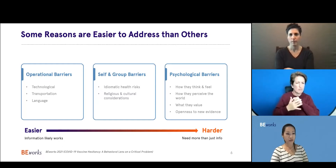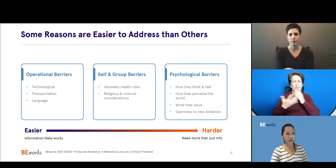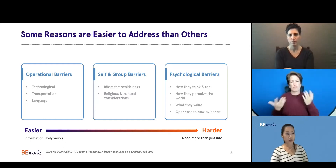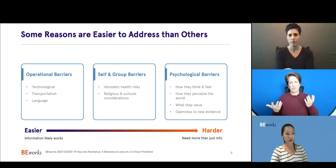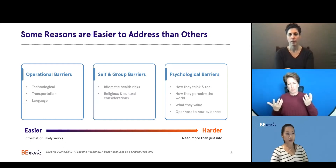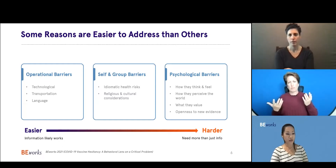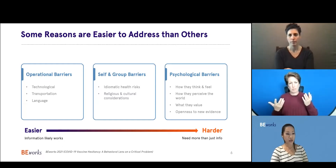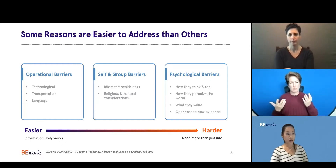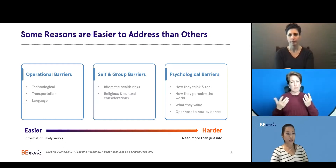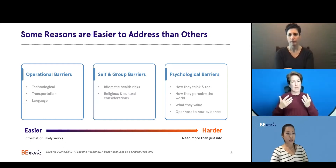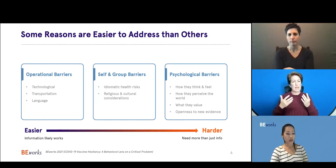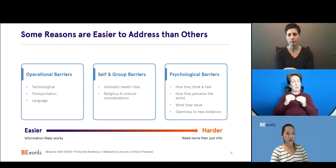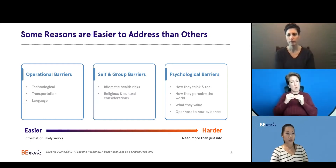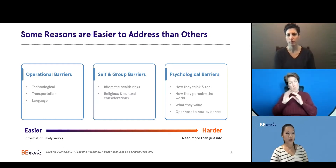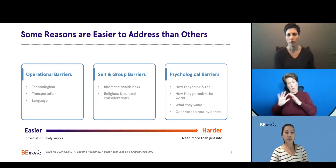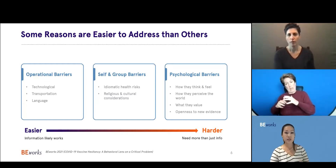barriers include